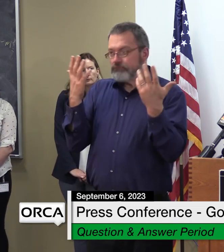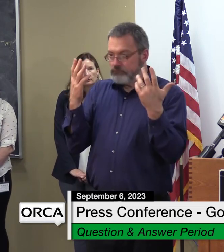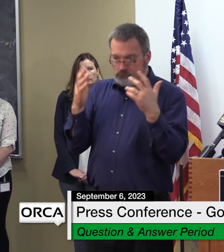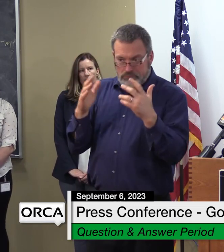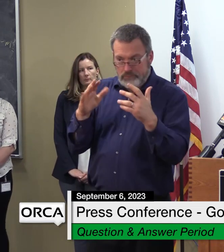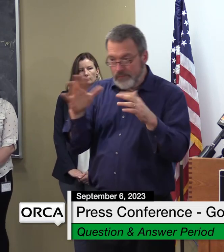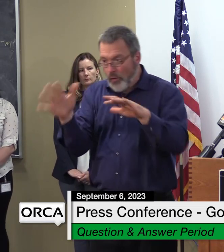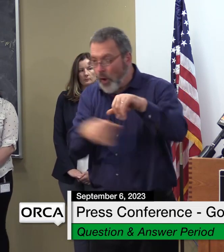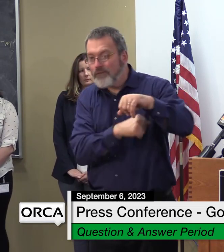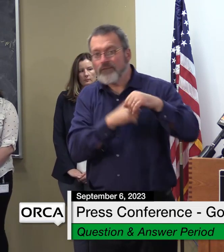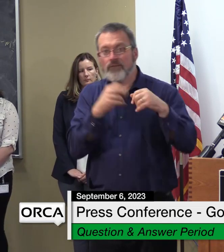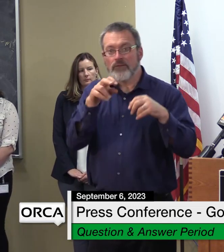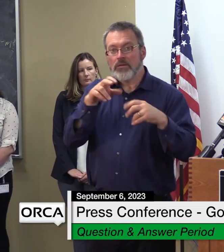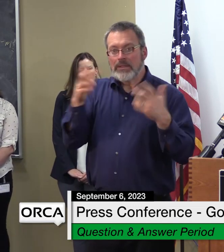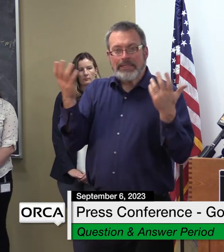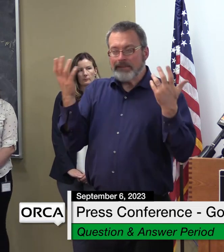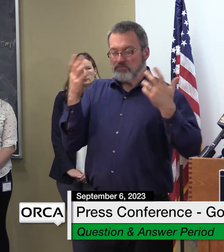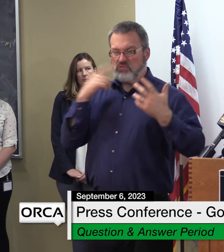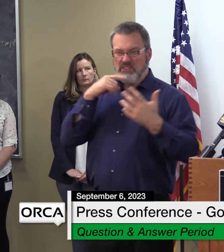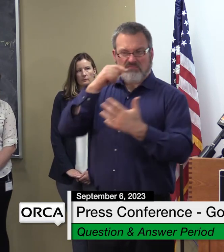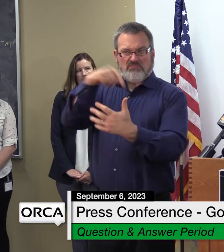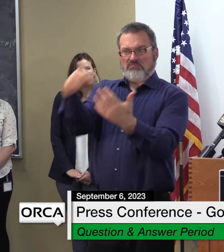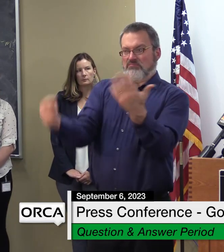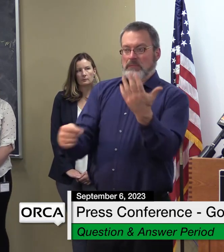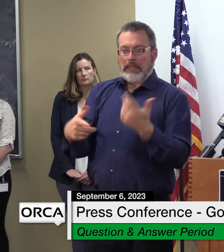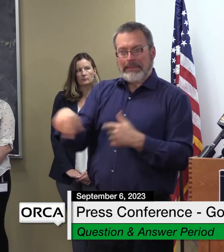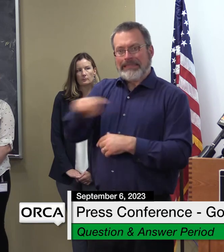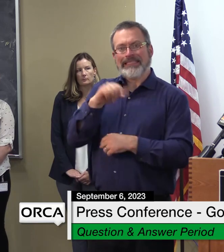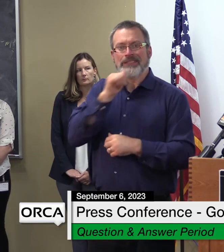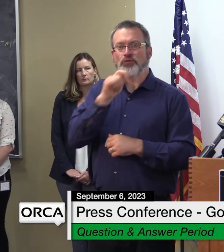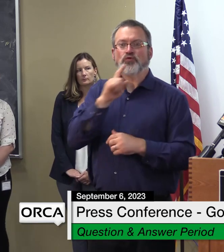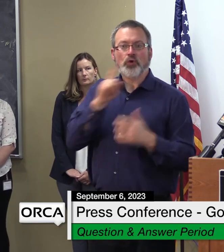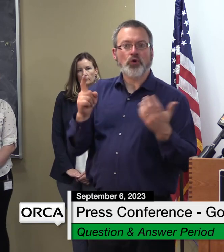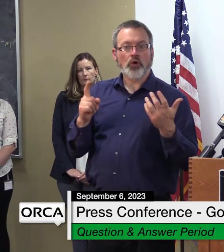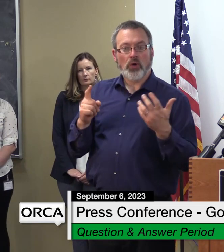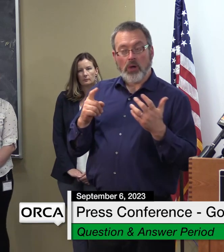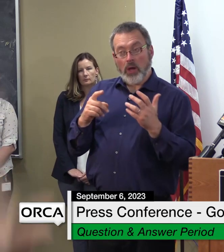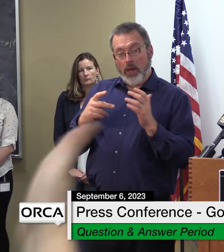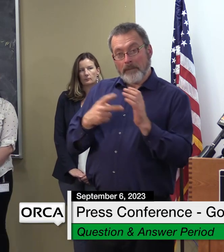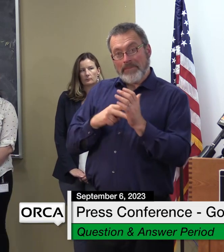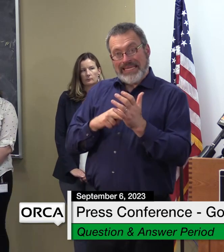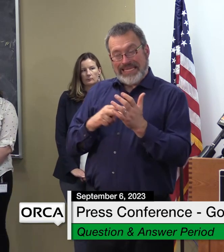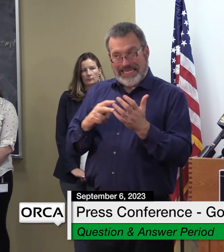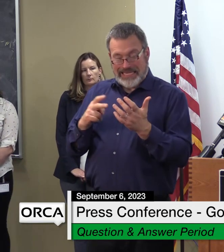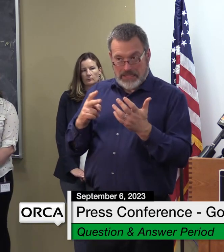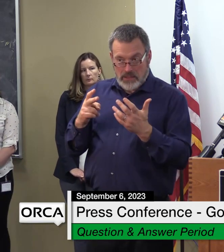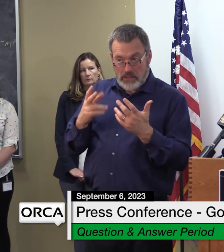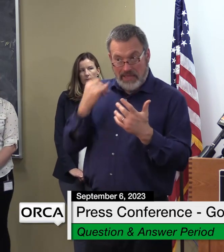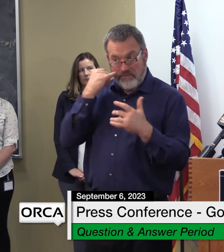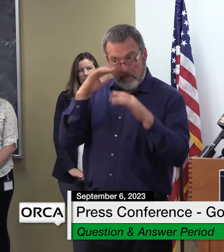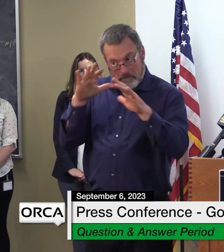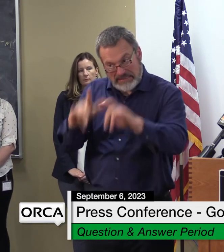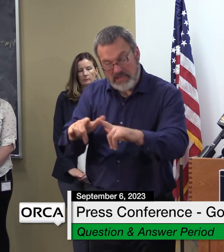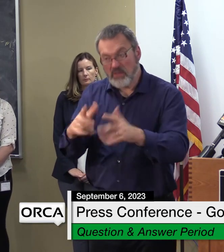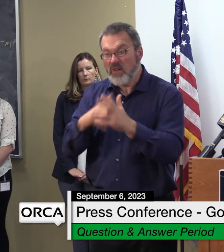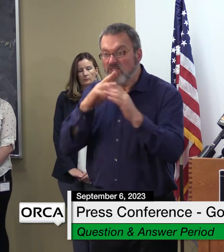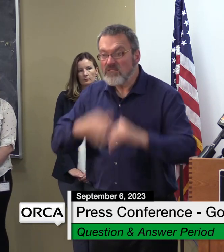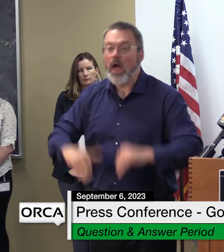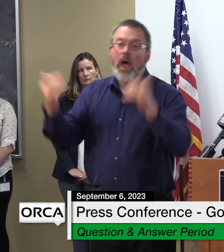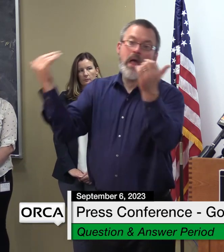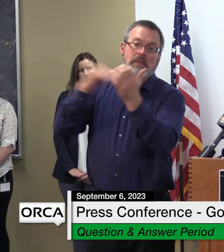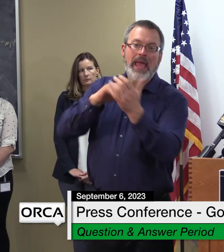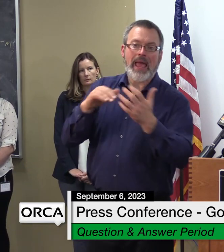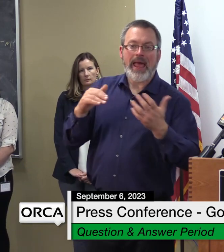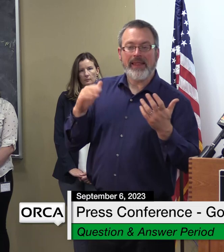apprehension as to whether they want to go through this again. I'm not hearing directly myself about